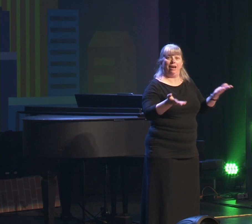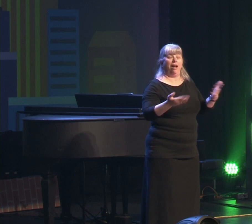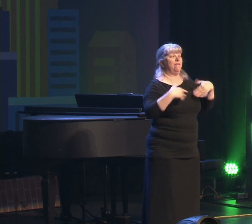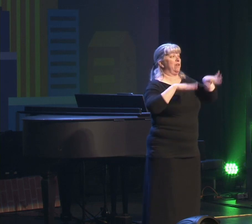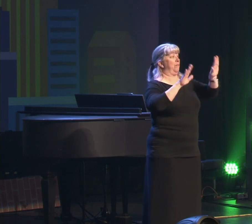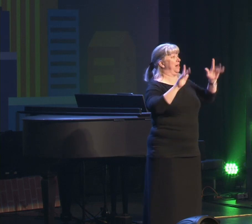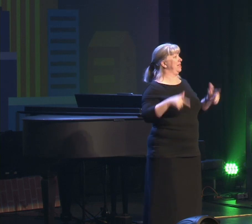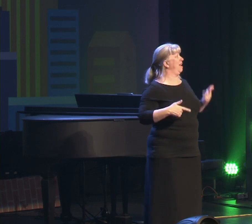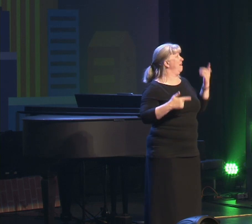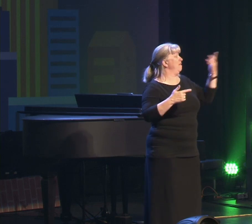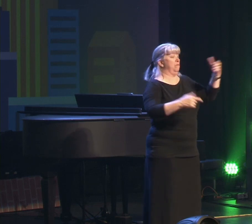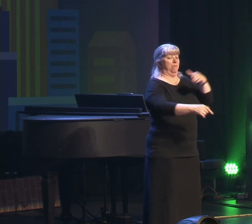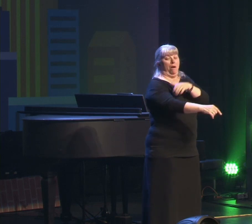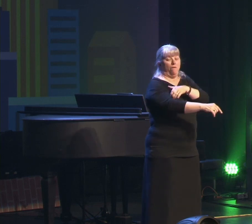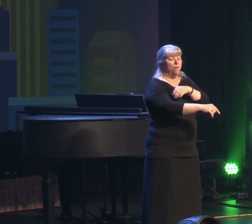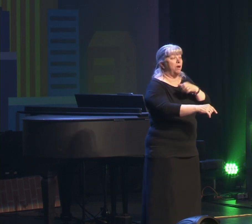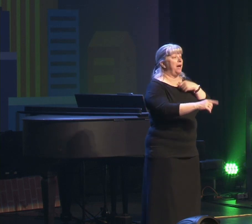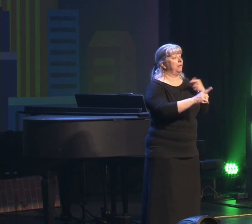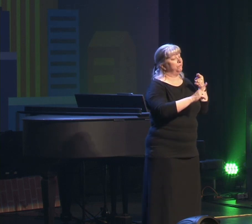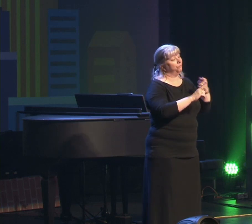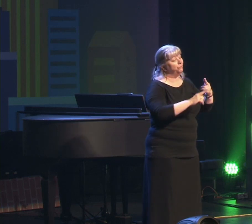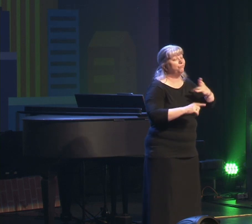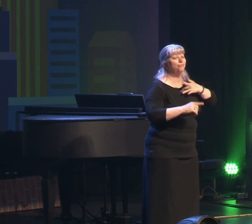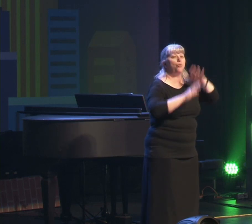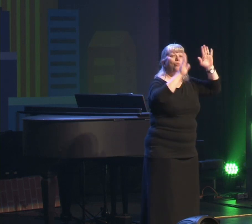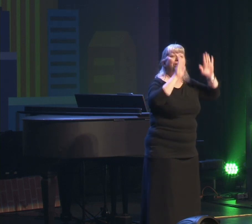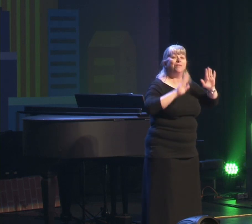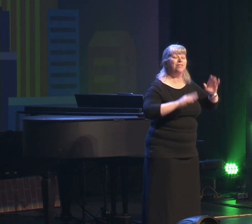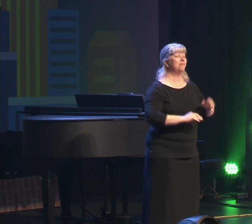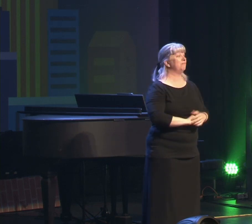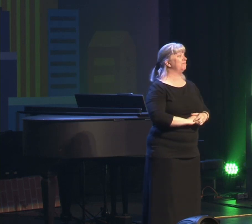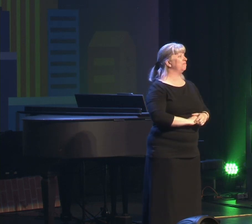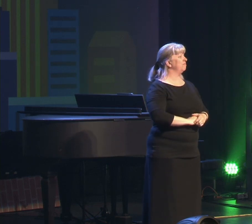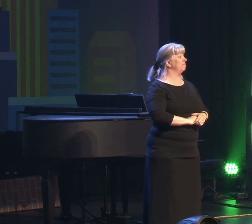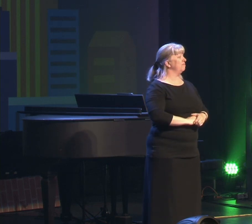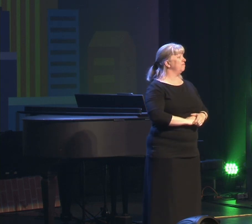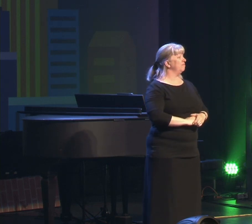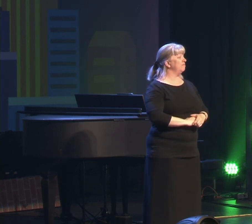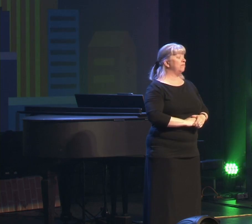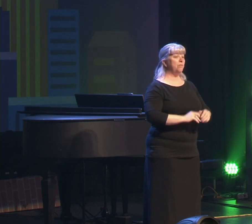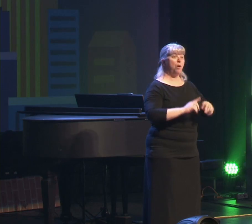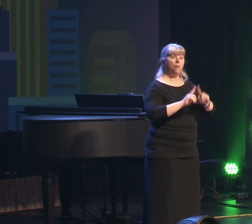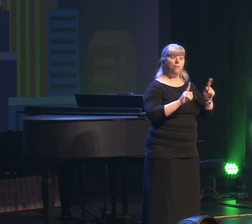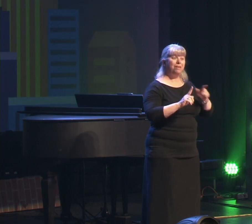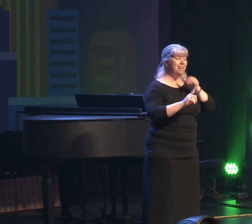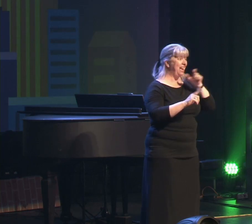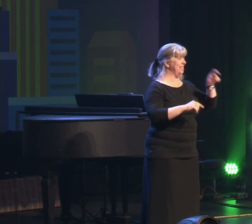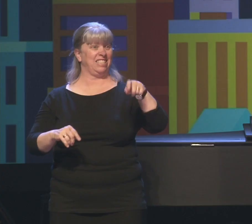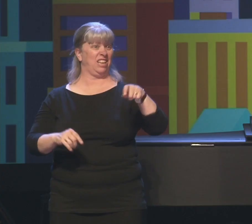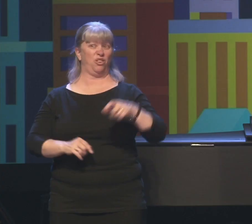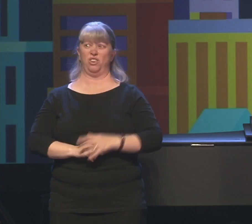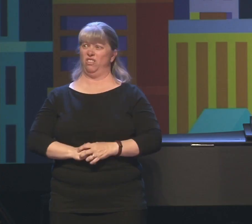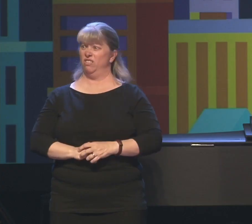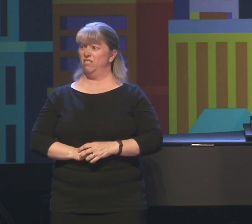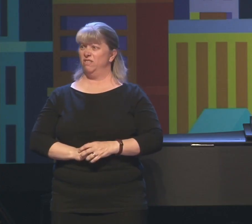life to it. I think it's very powerful and poignant and wonderful. But it's not necessary.